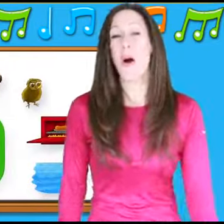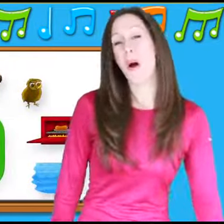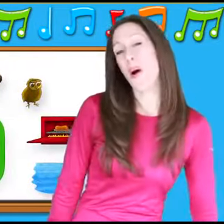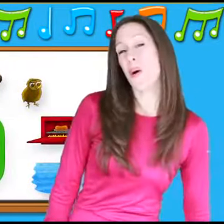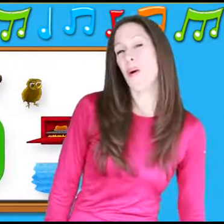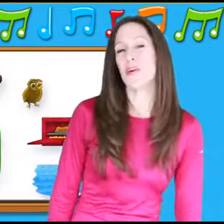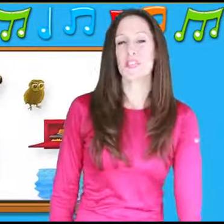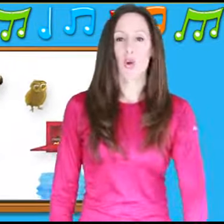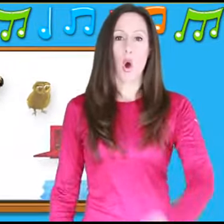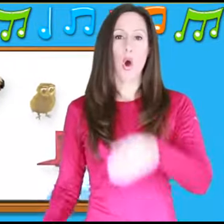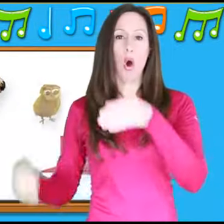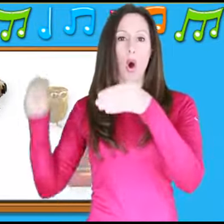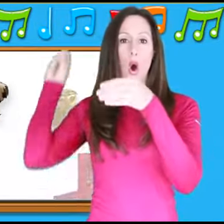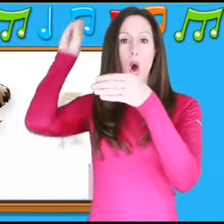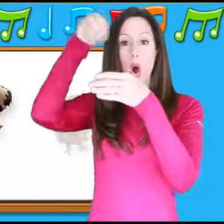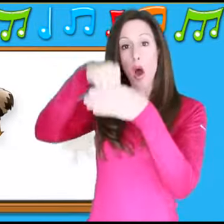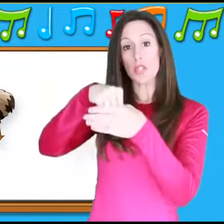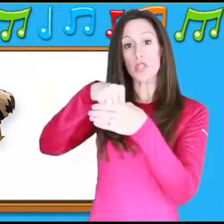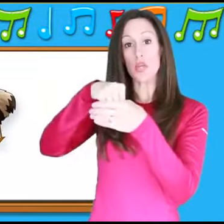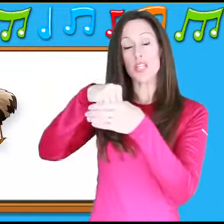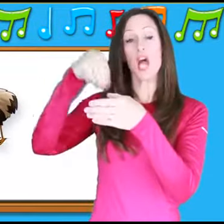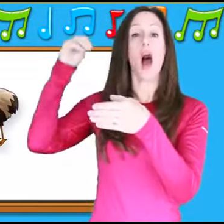O is for O, O, O, O, Ostrich